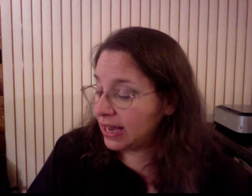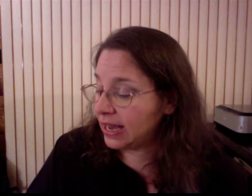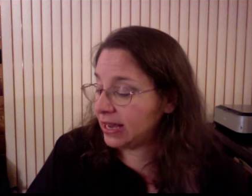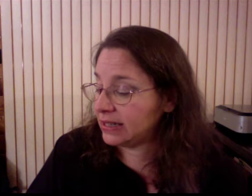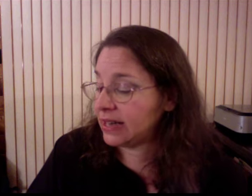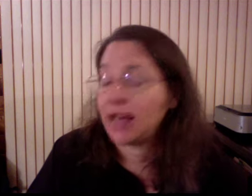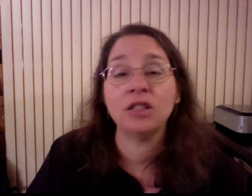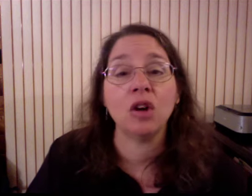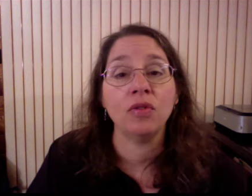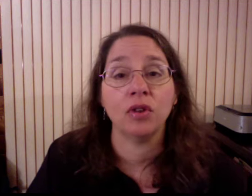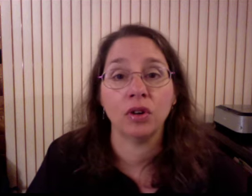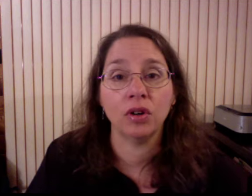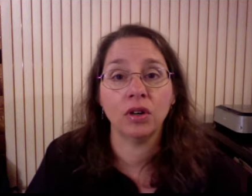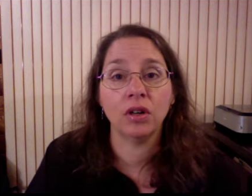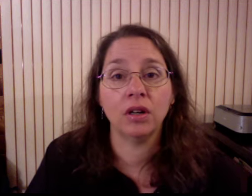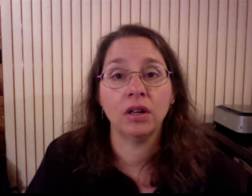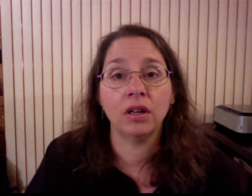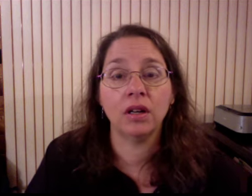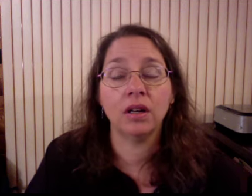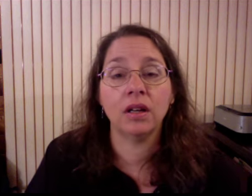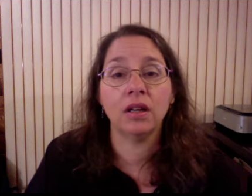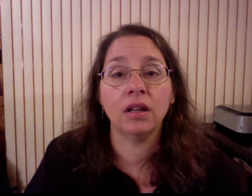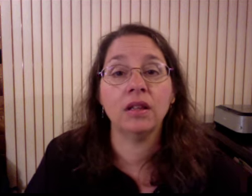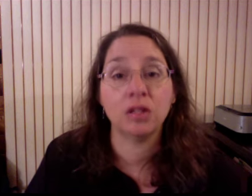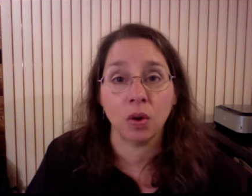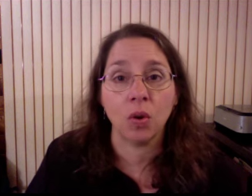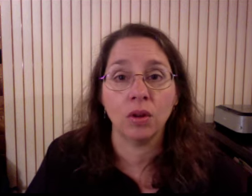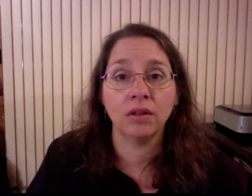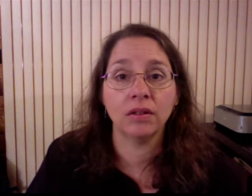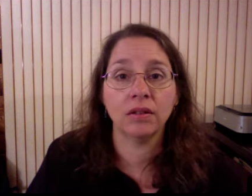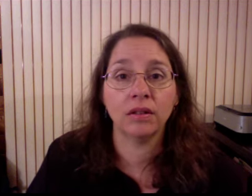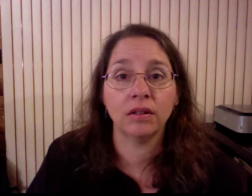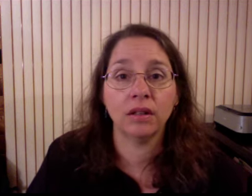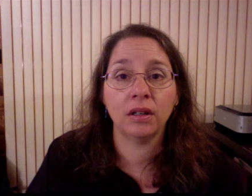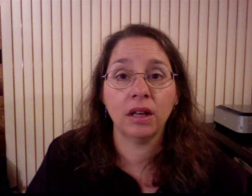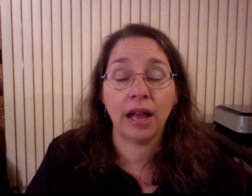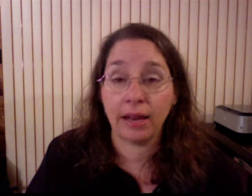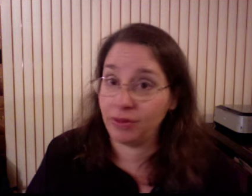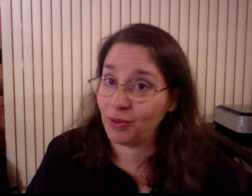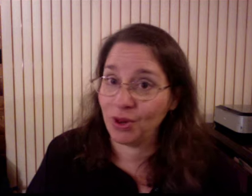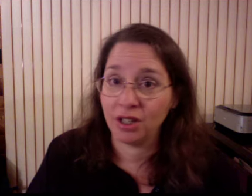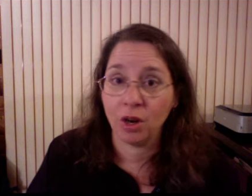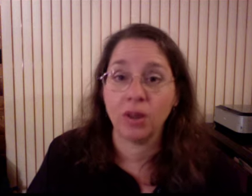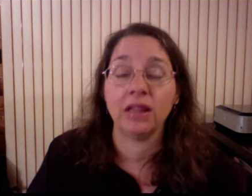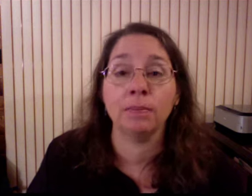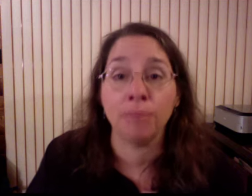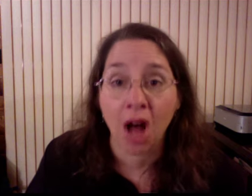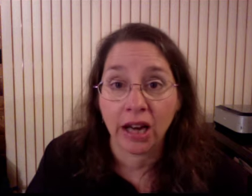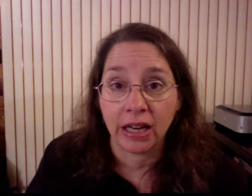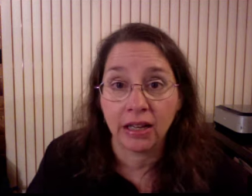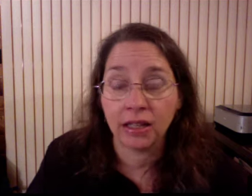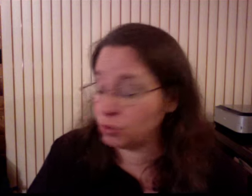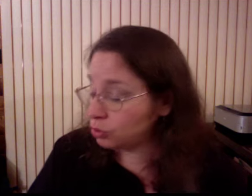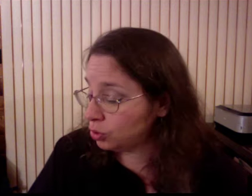It takes over the soul. And before you know it, the body is